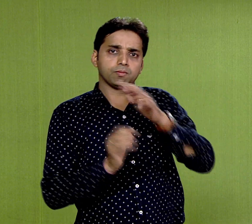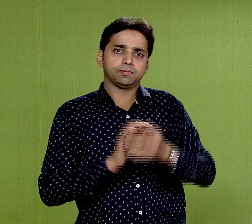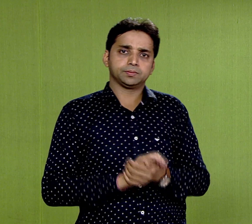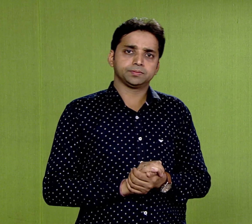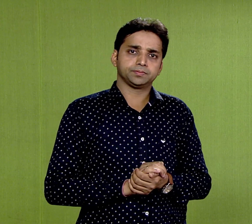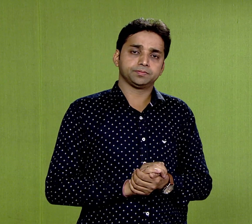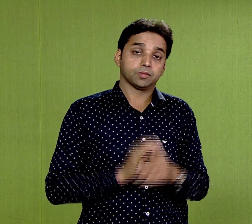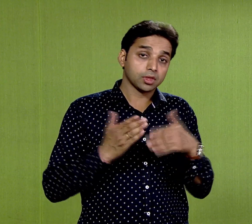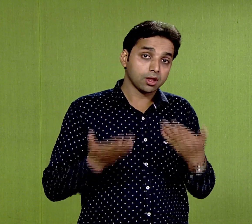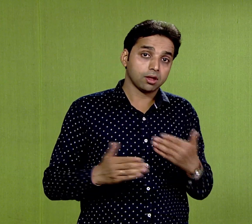and